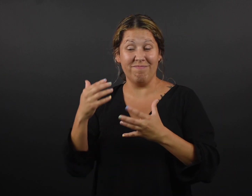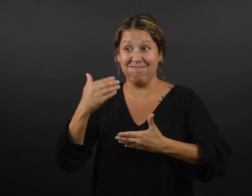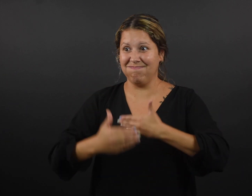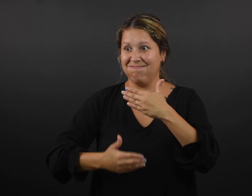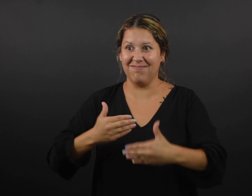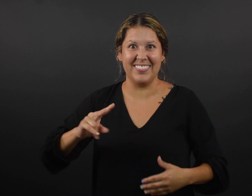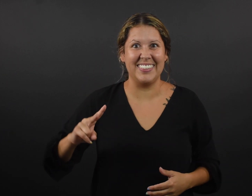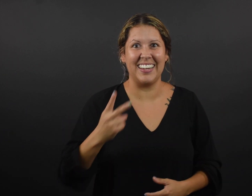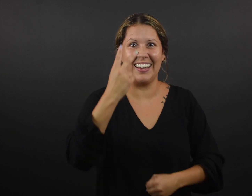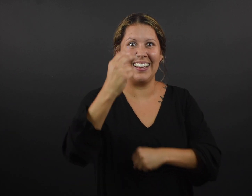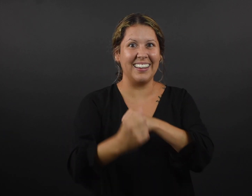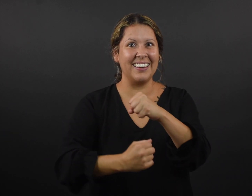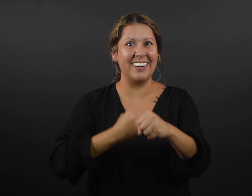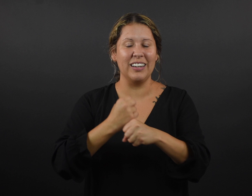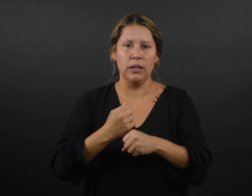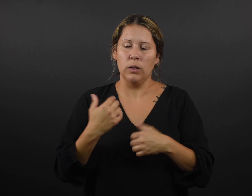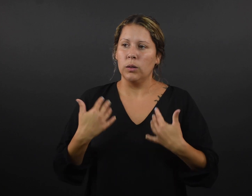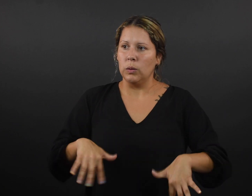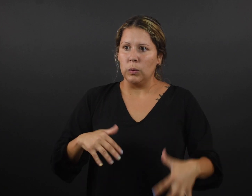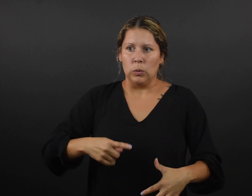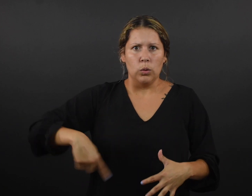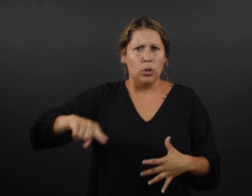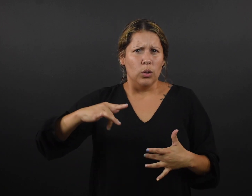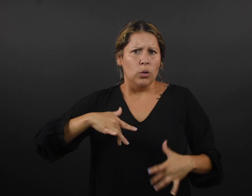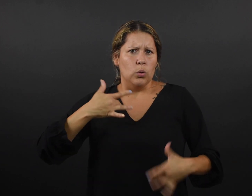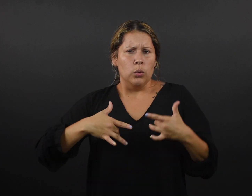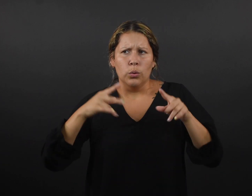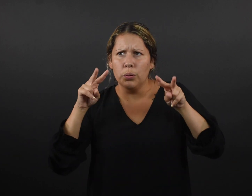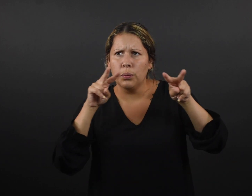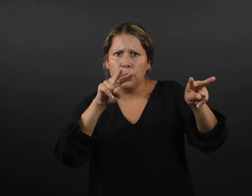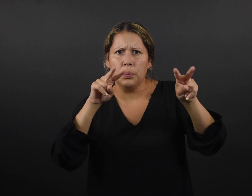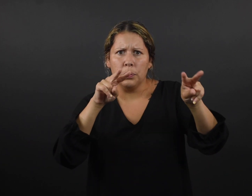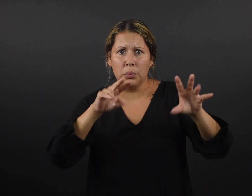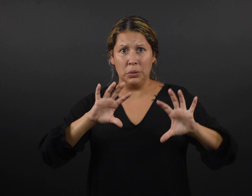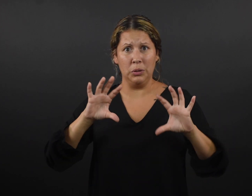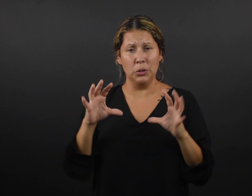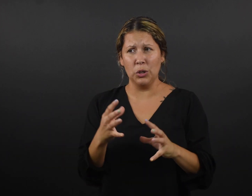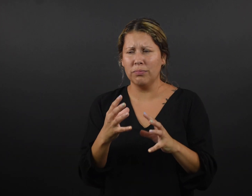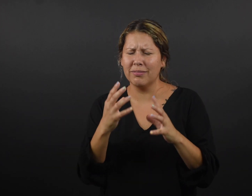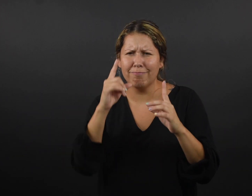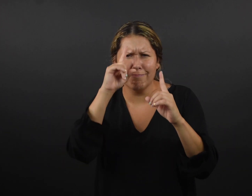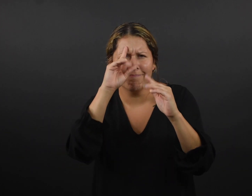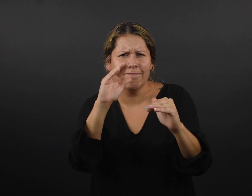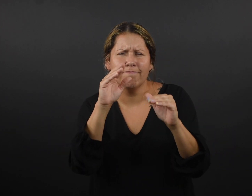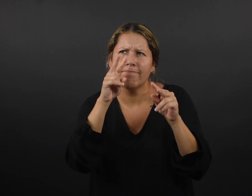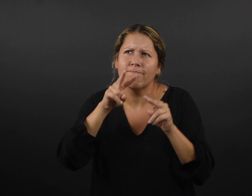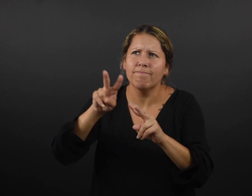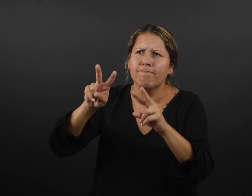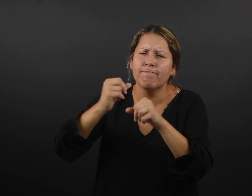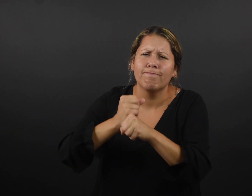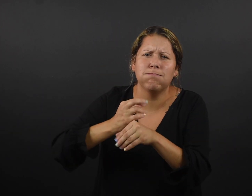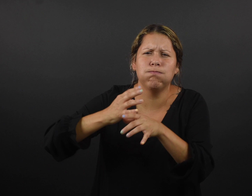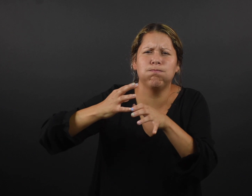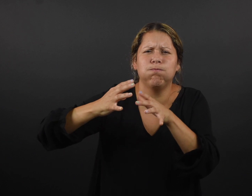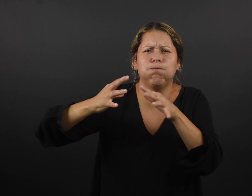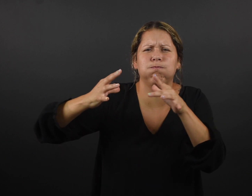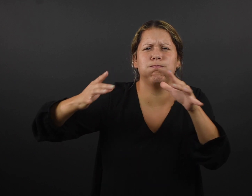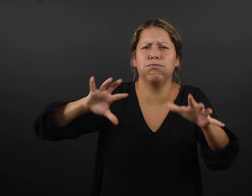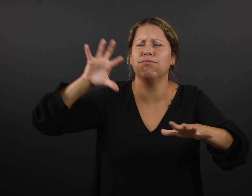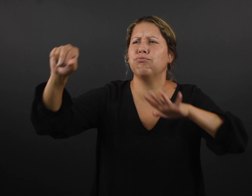Nitamising Gimishkikinan heads into its second year, there is much excitement on the horizon. The